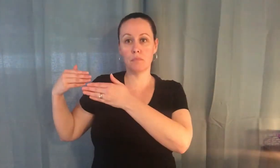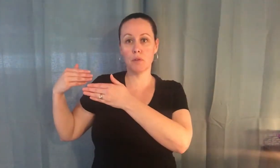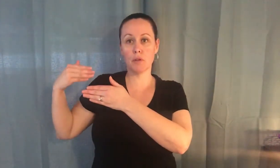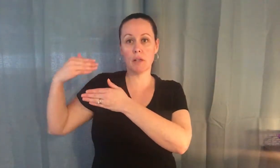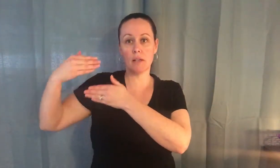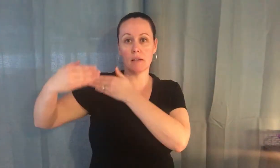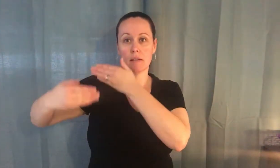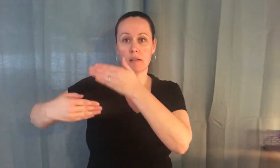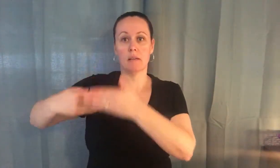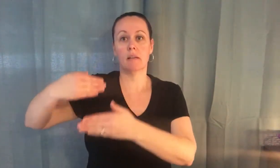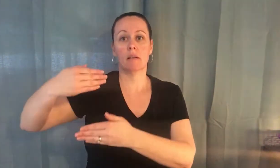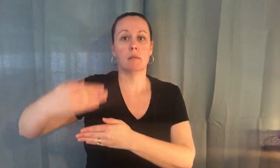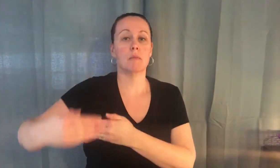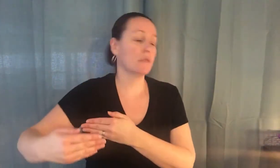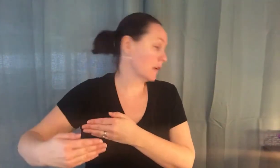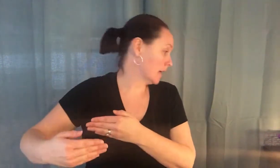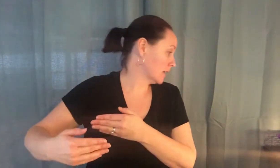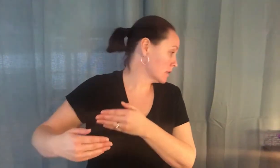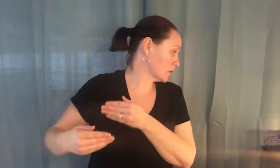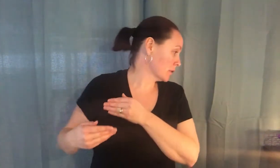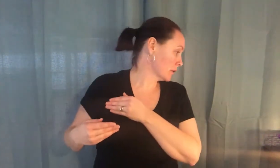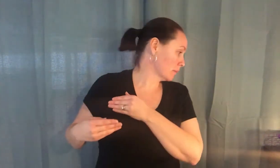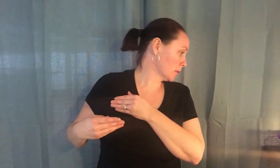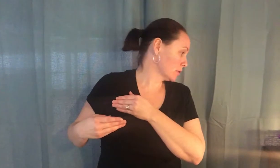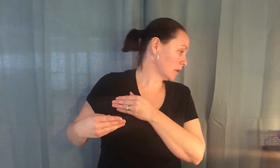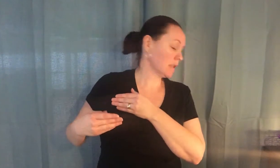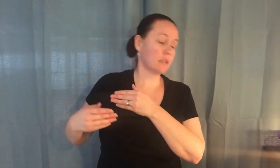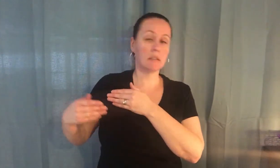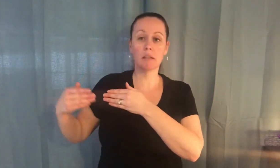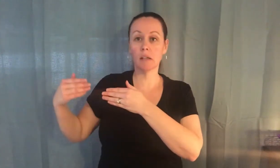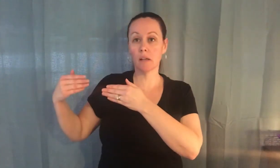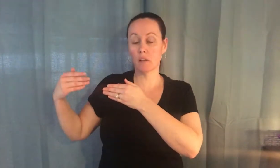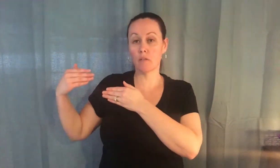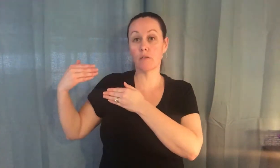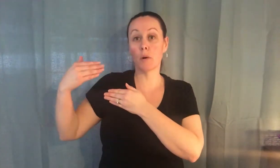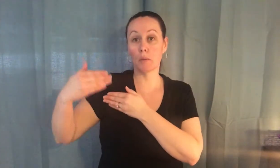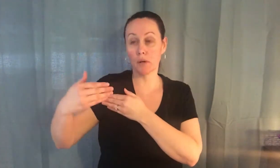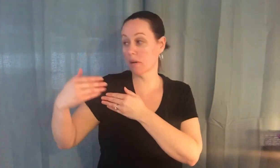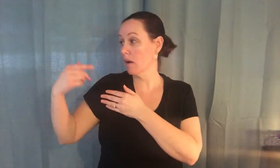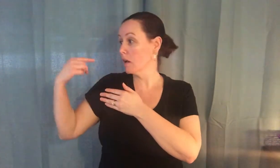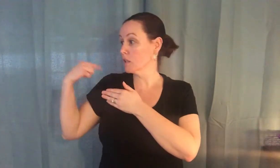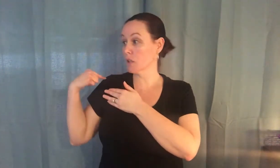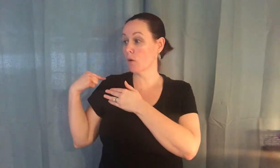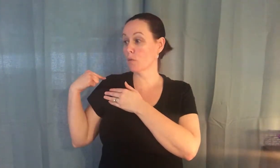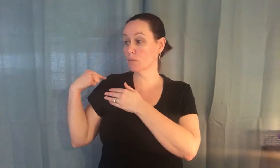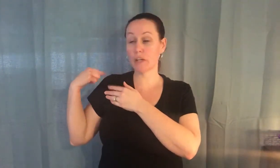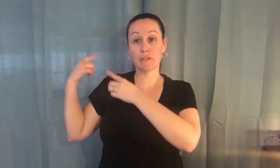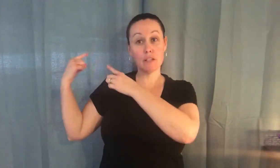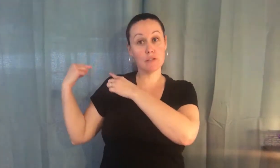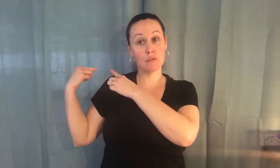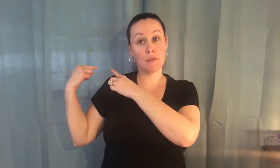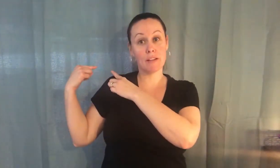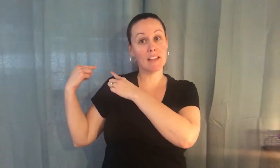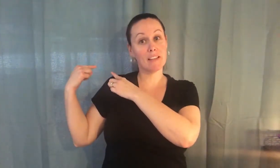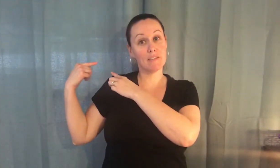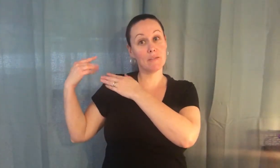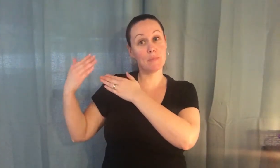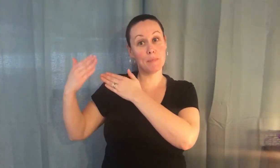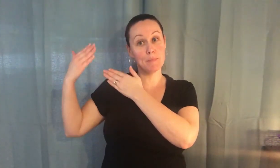you're going to move your hand in a circular motion forward. So generations, you think, you